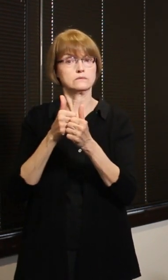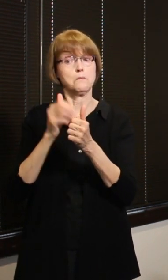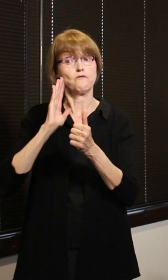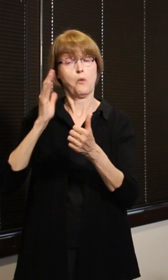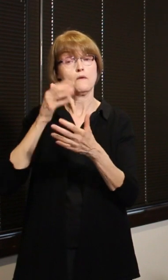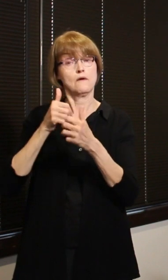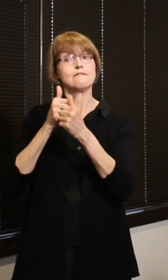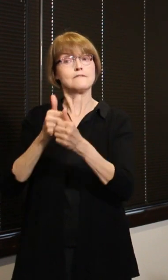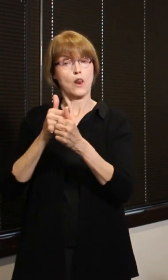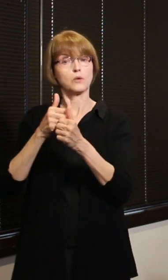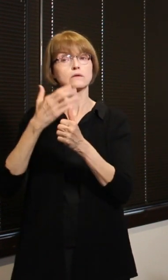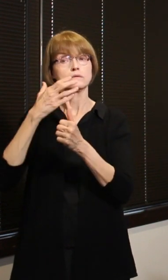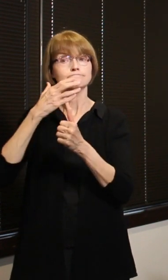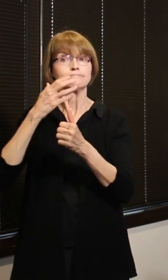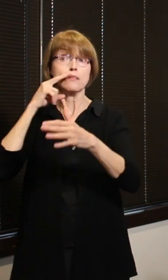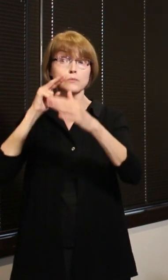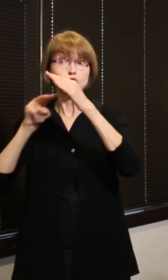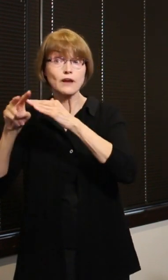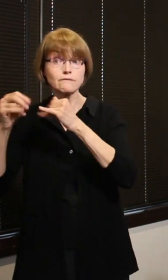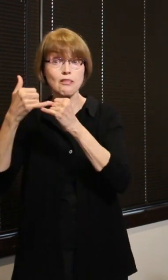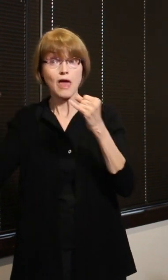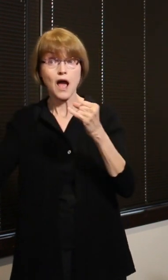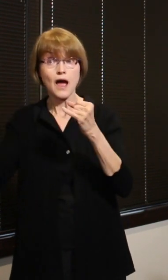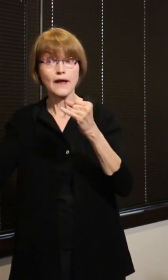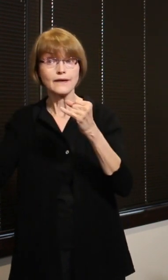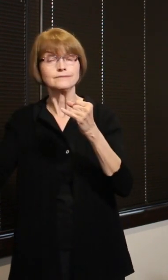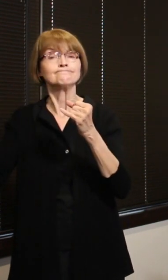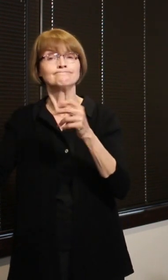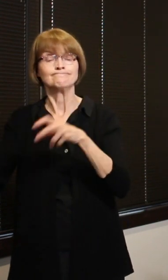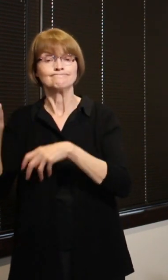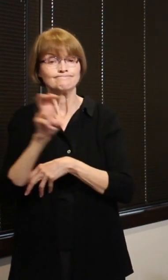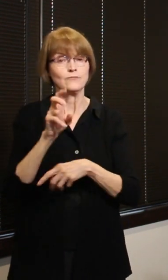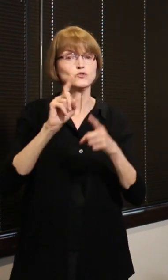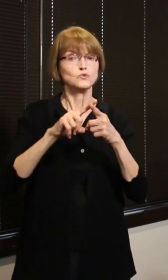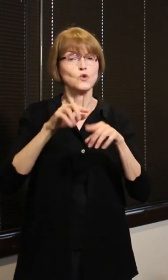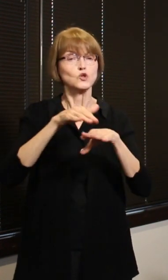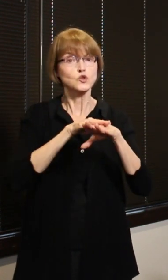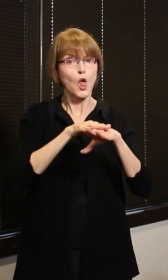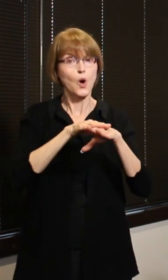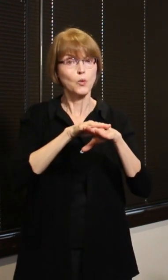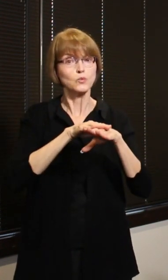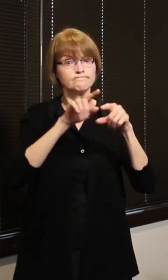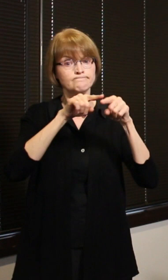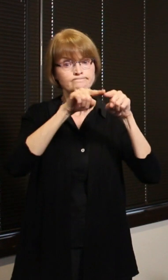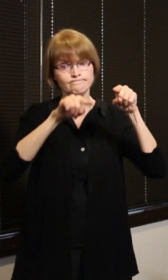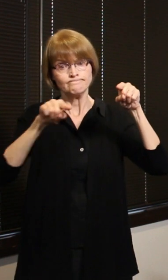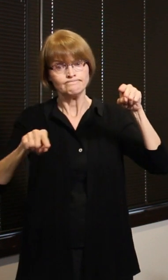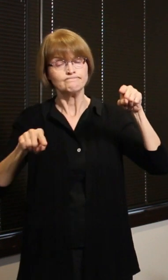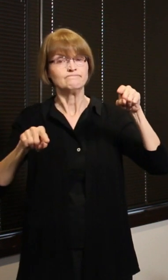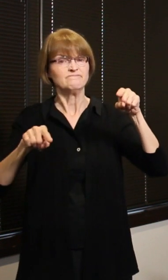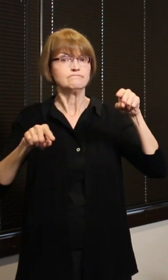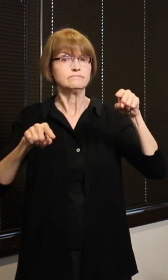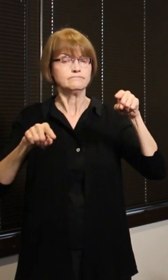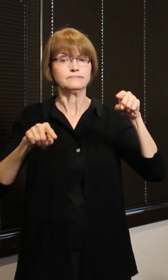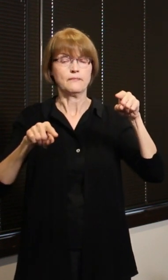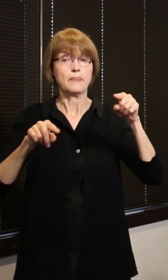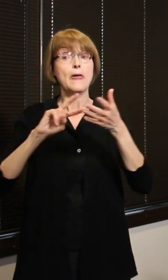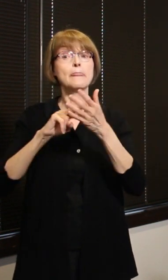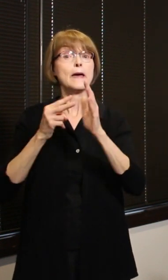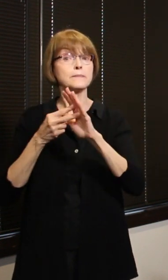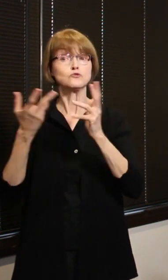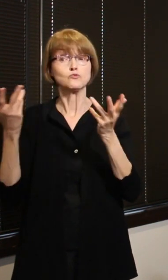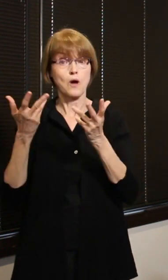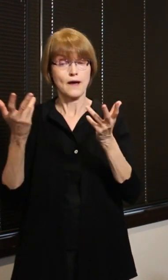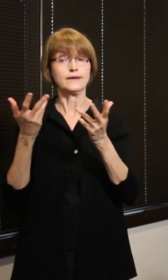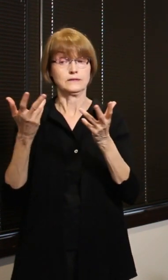more consistently following our slow decline line, which again means that we had some increased transmission from